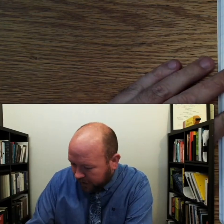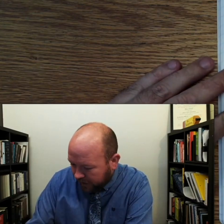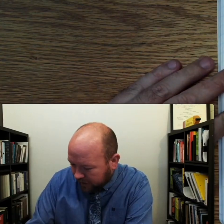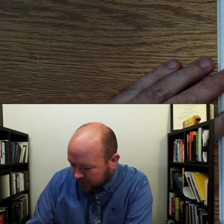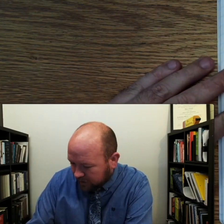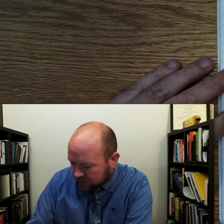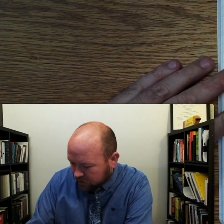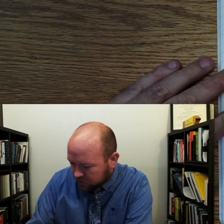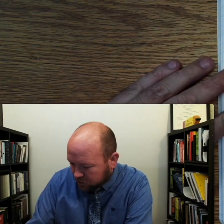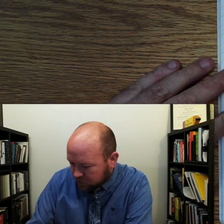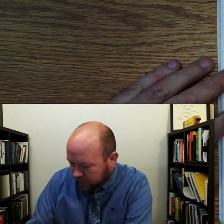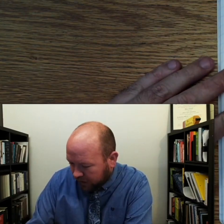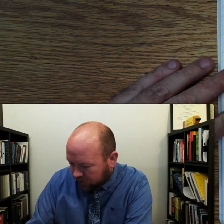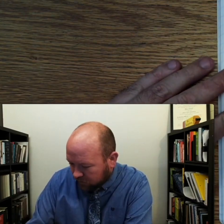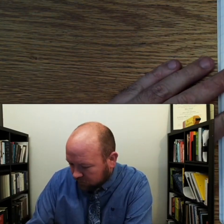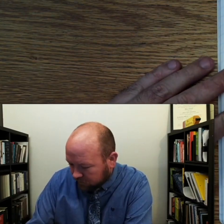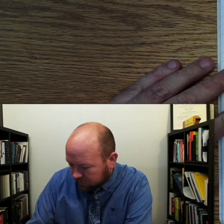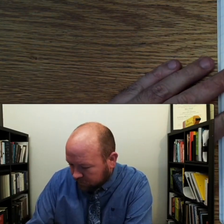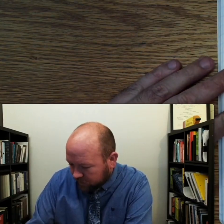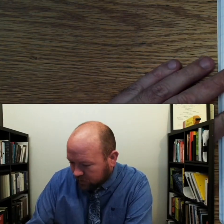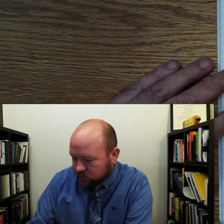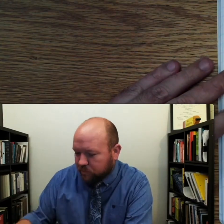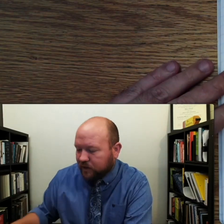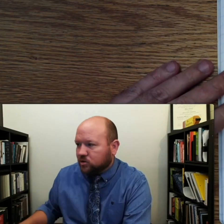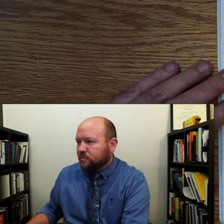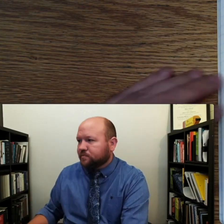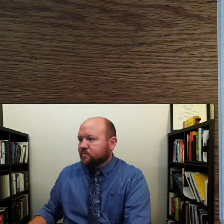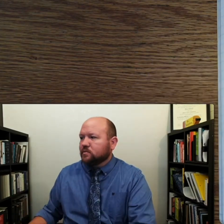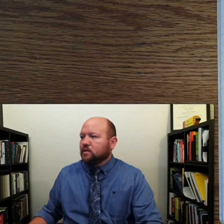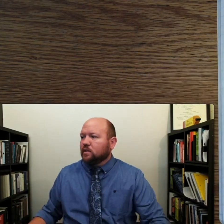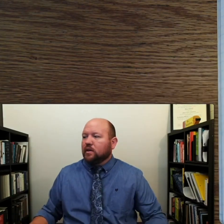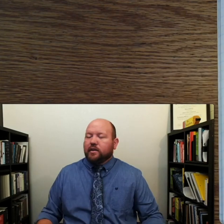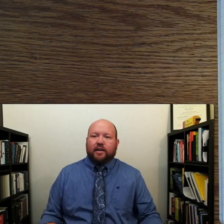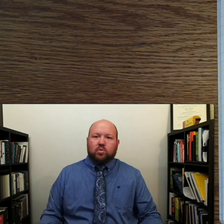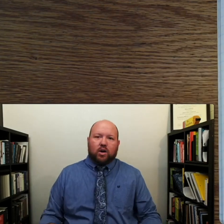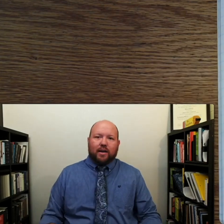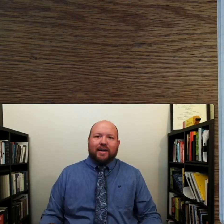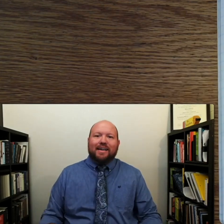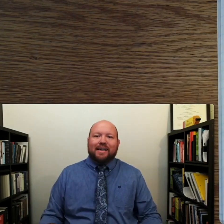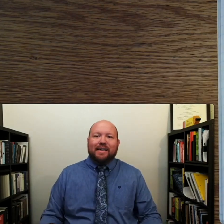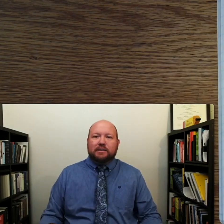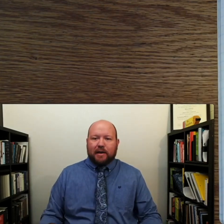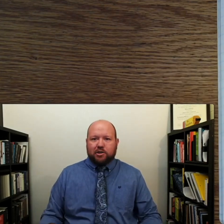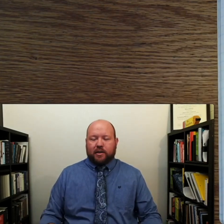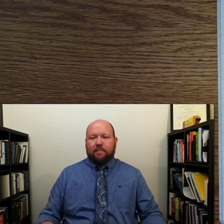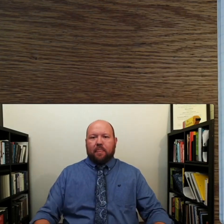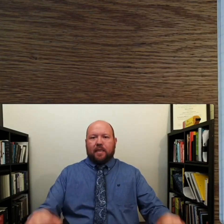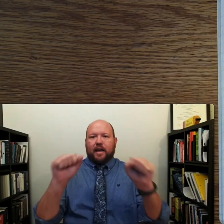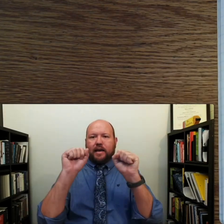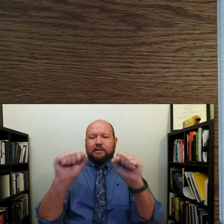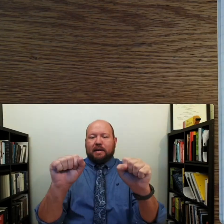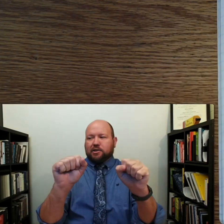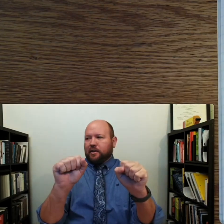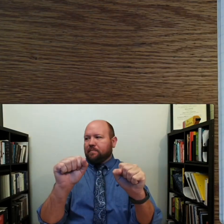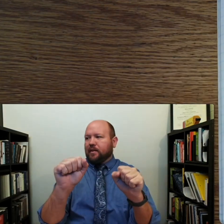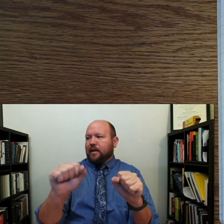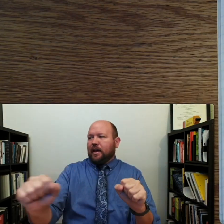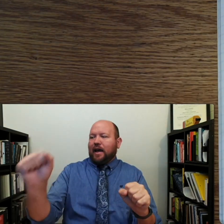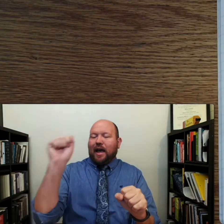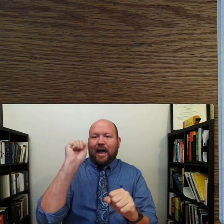Spe shall. Special. Next word, especially.